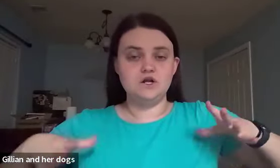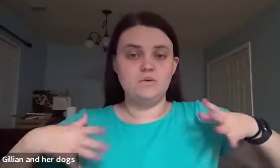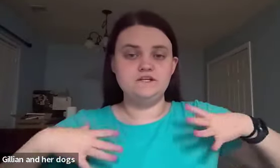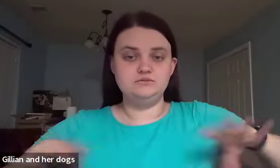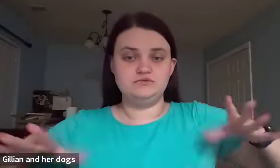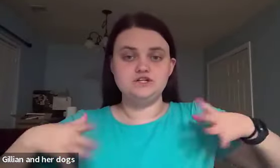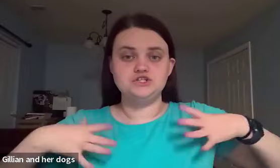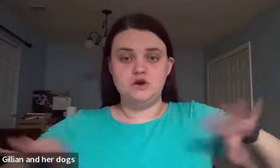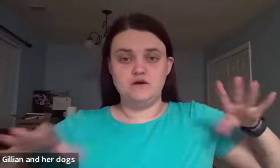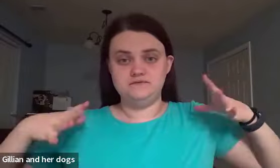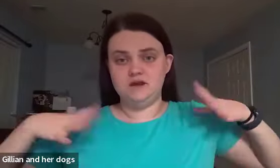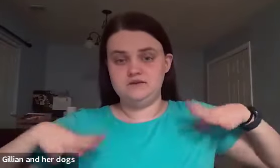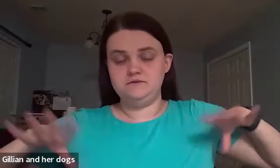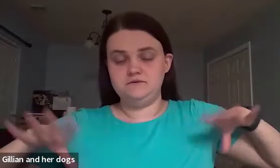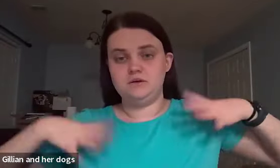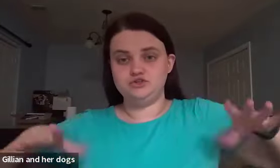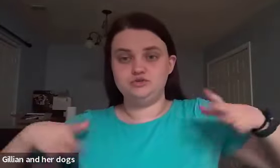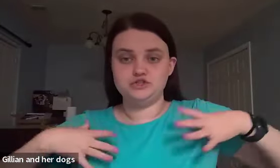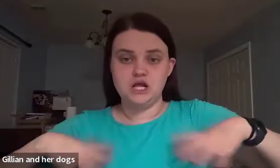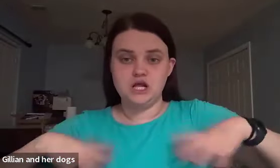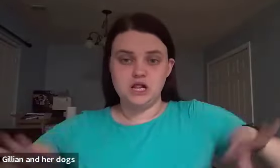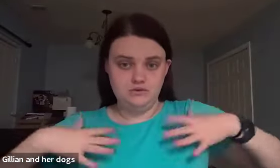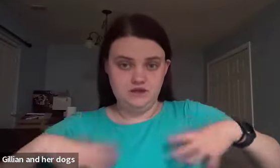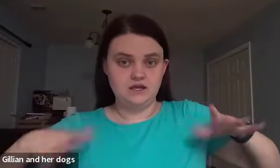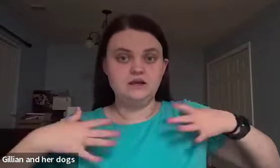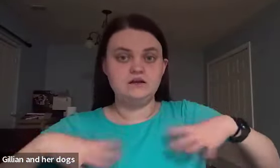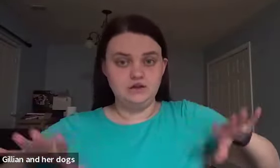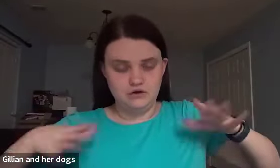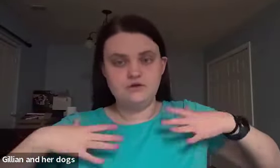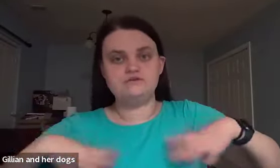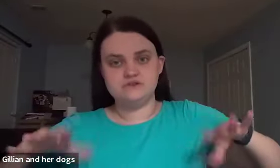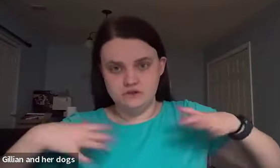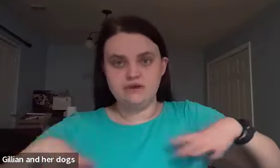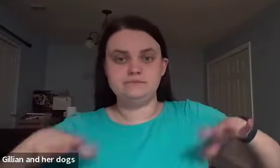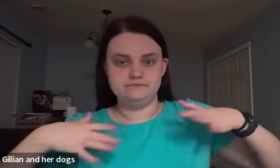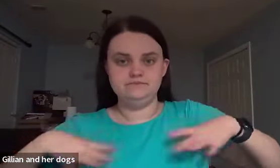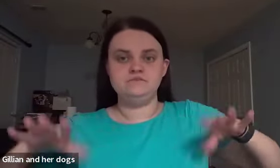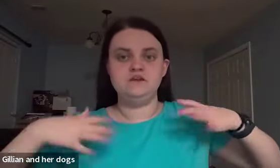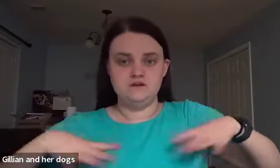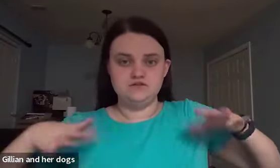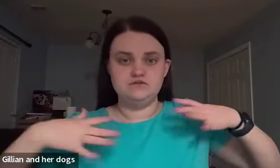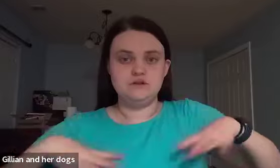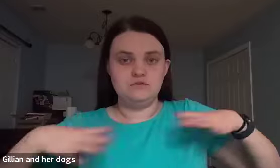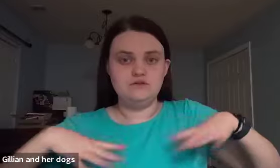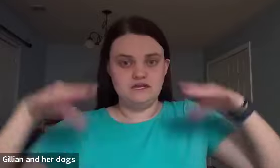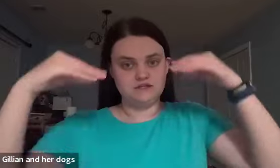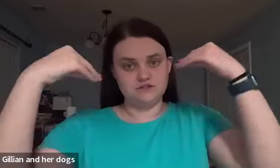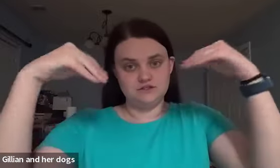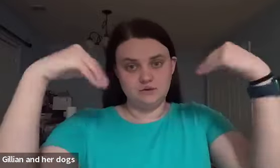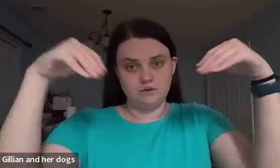are going to brush off kind of your upper shoulders. Clothing, clothes, clothing. So clothing